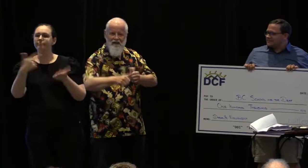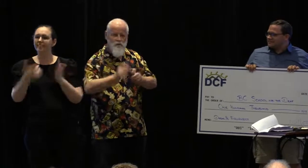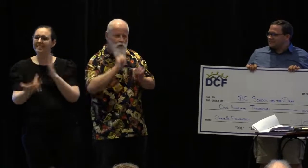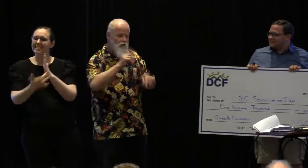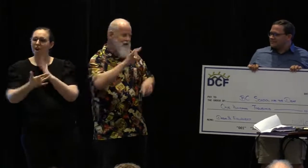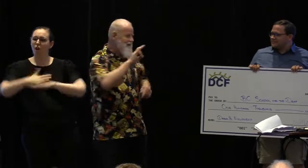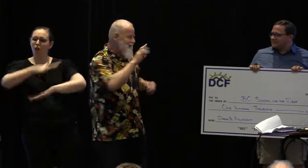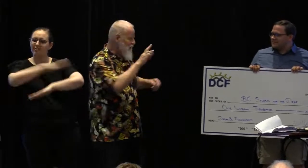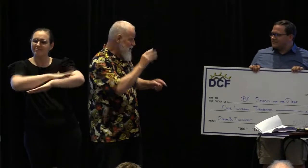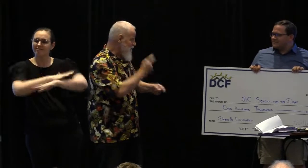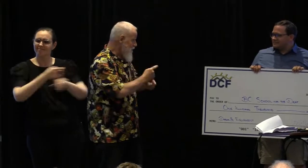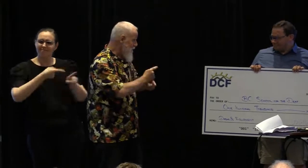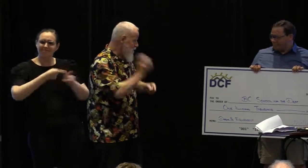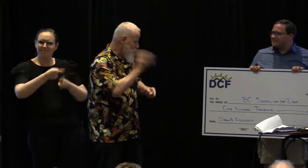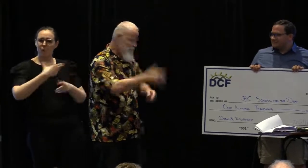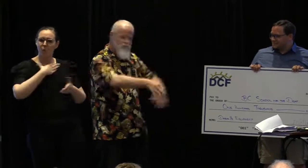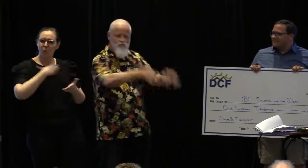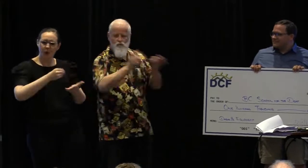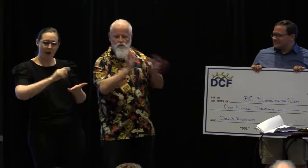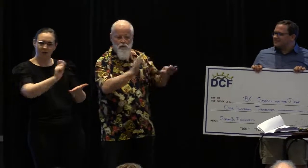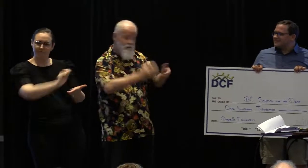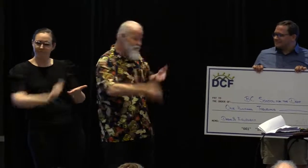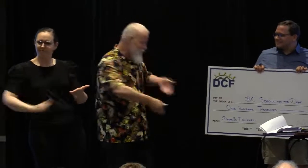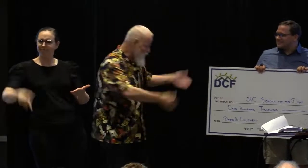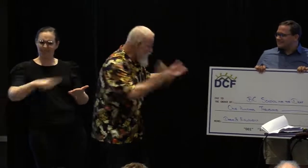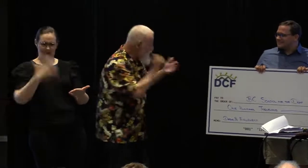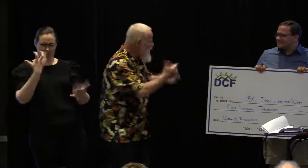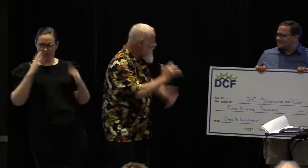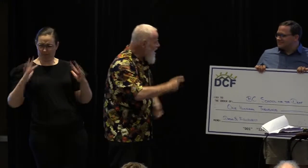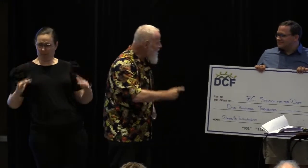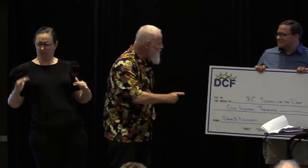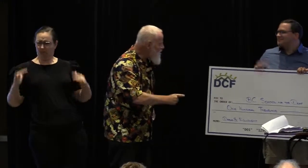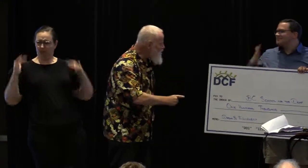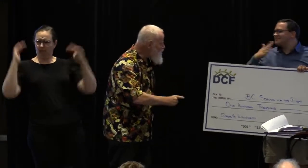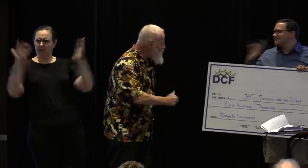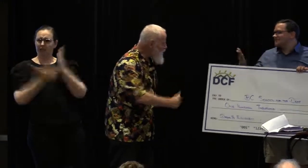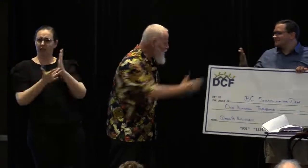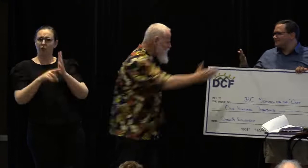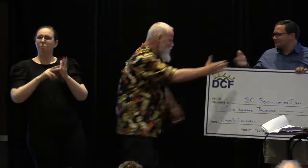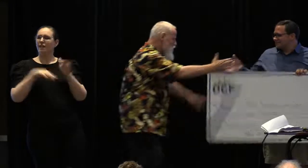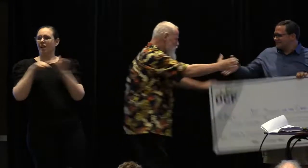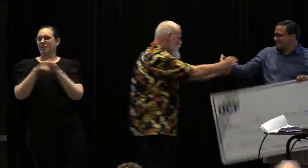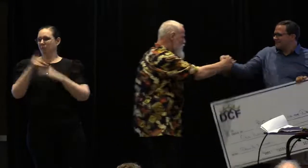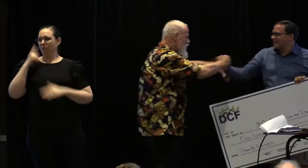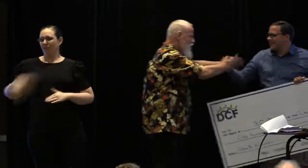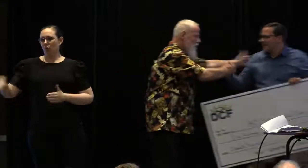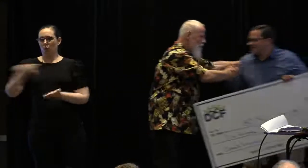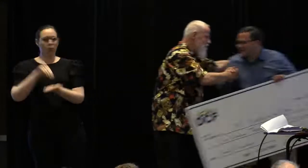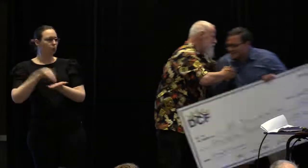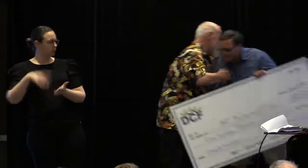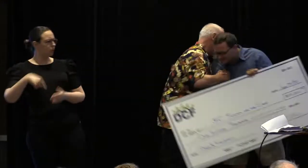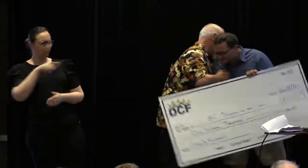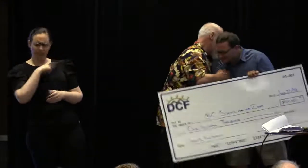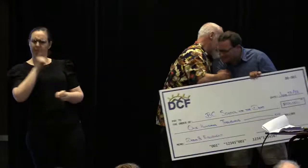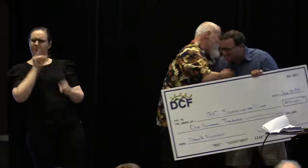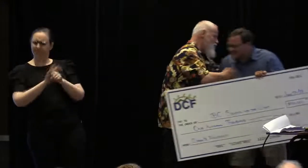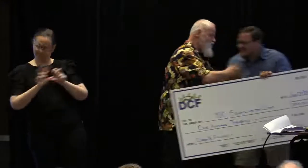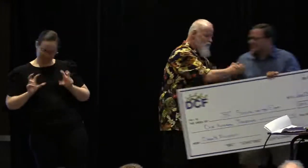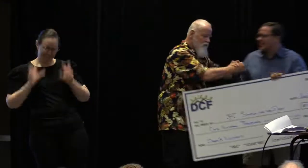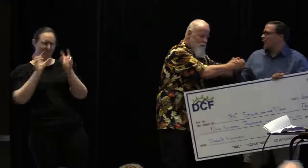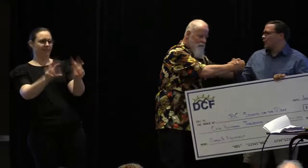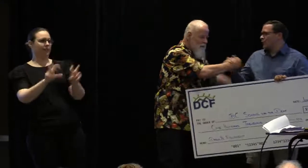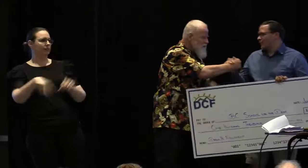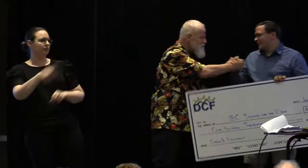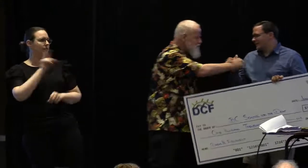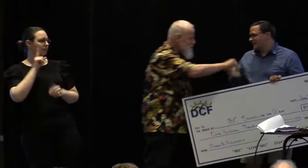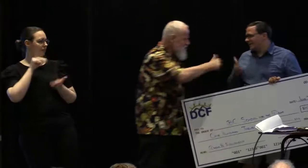are digital, that they can be written on and erased, almost like an etch-a-sketch if you're thinking old school. And so those